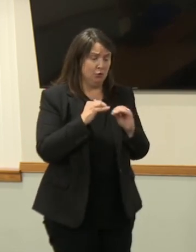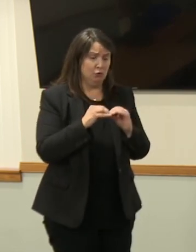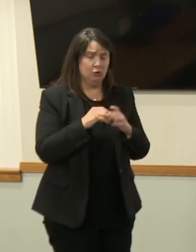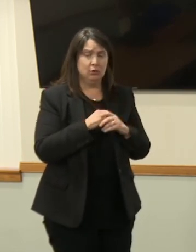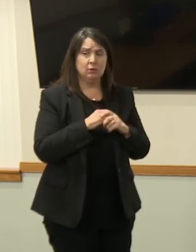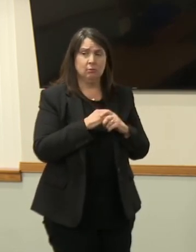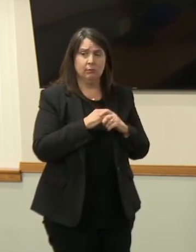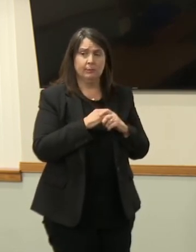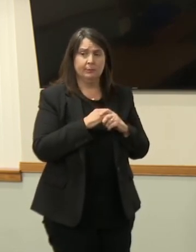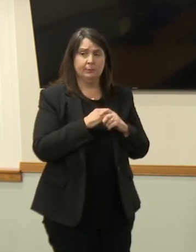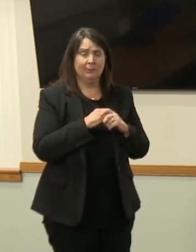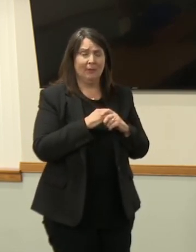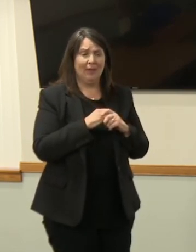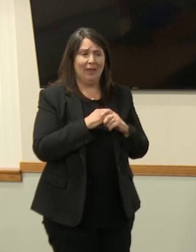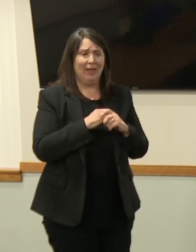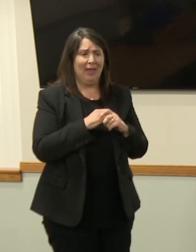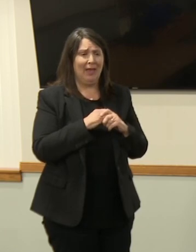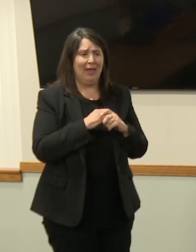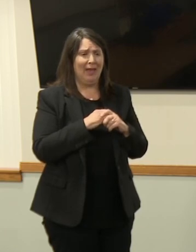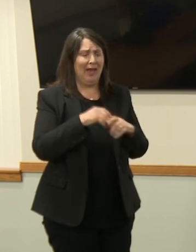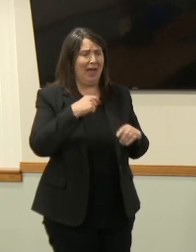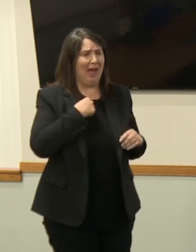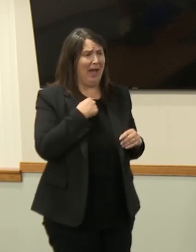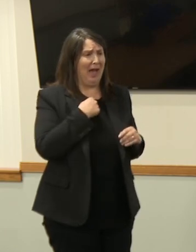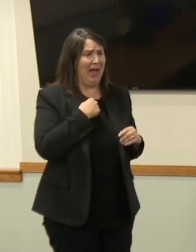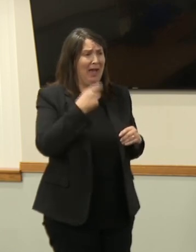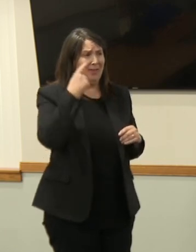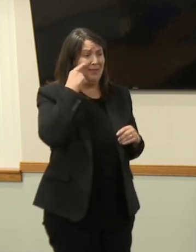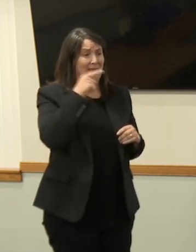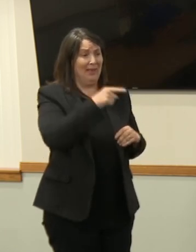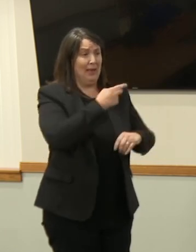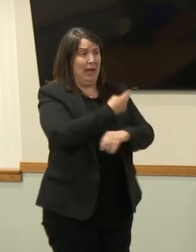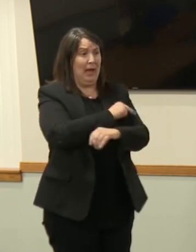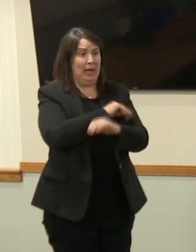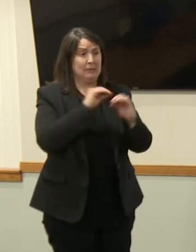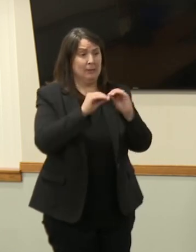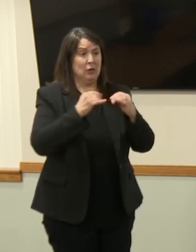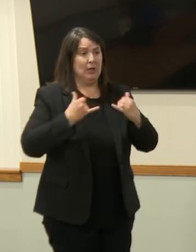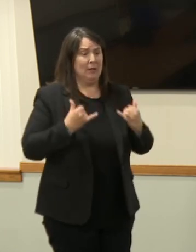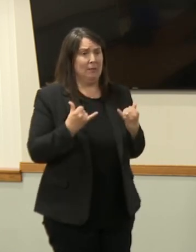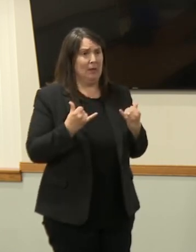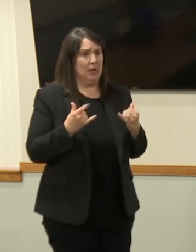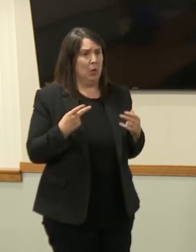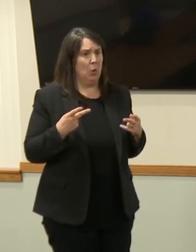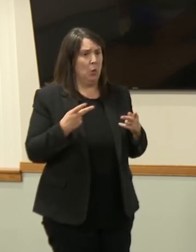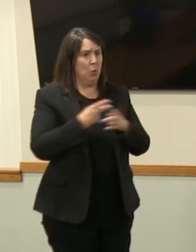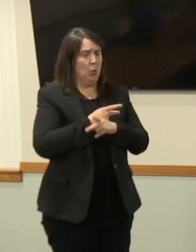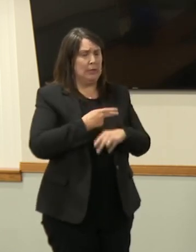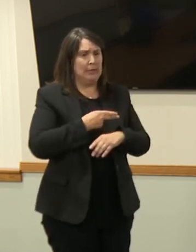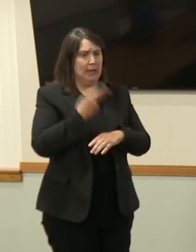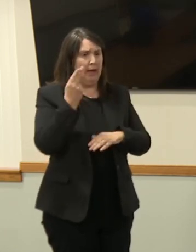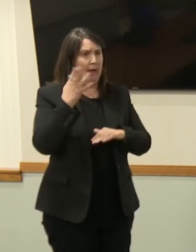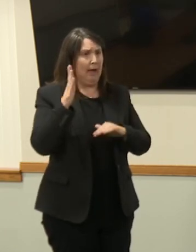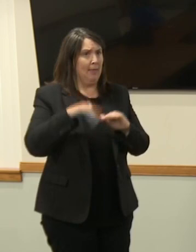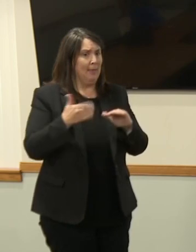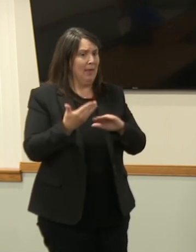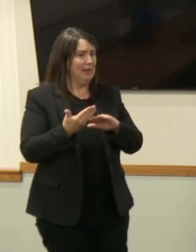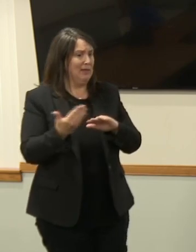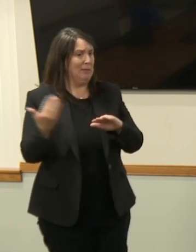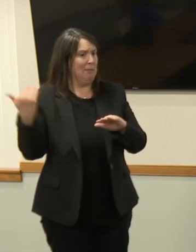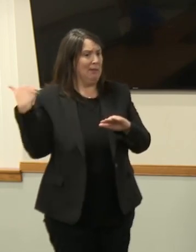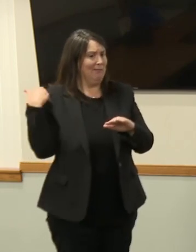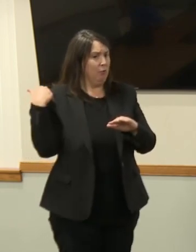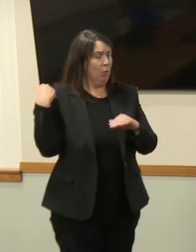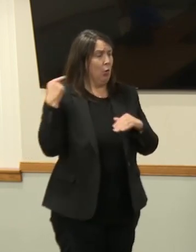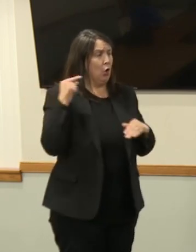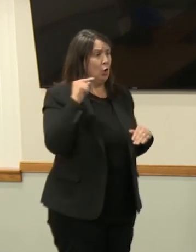hospitalization. I believe that this is the highest level that we have had since the pandemic started. And